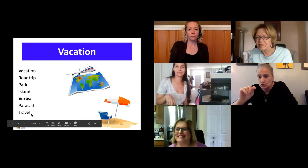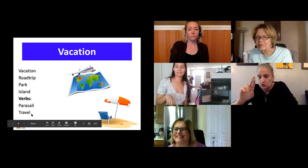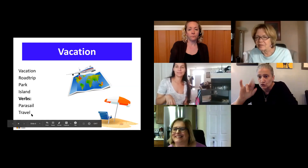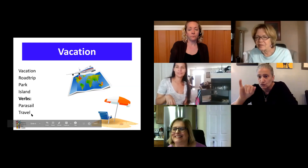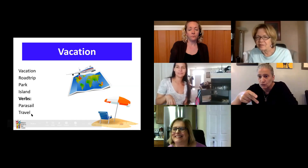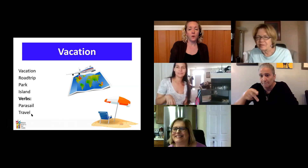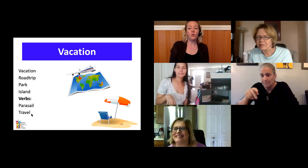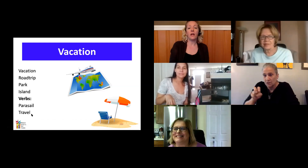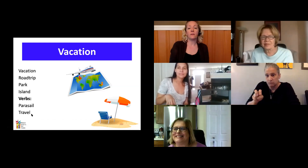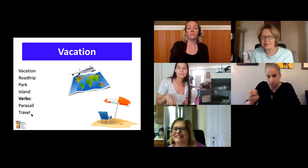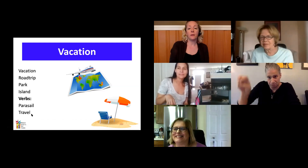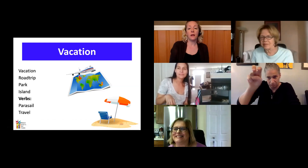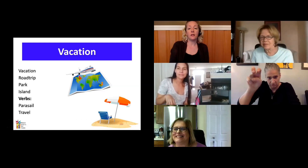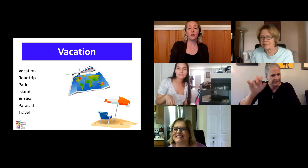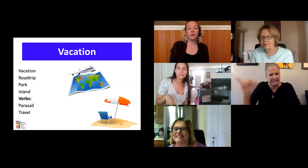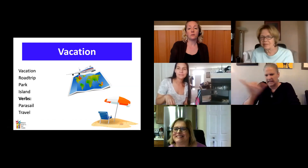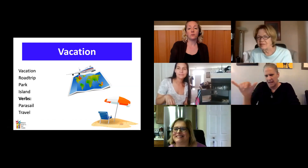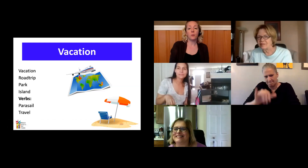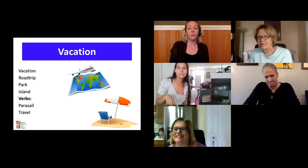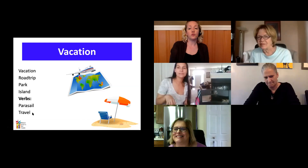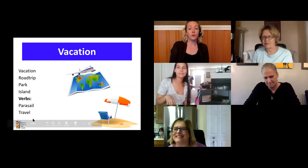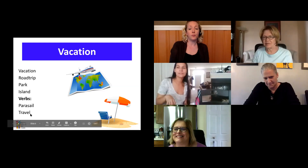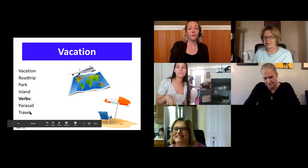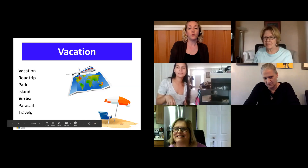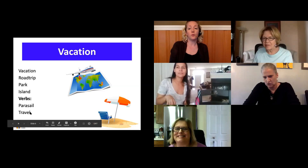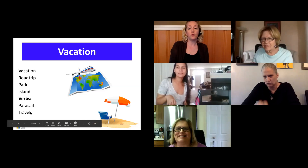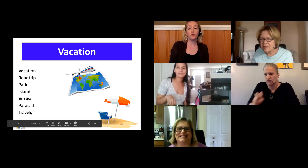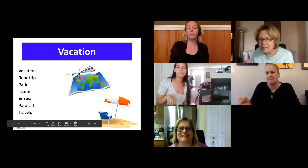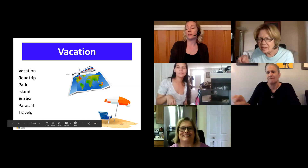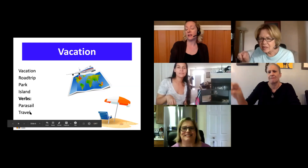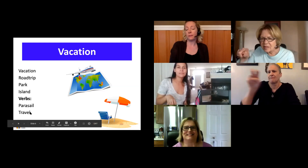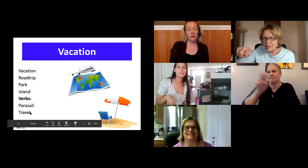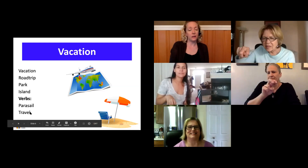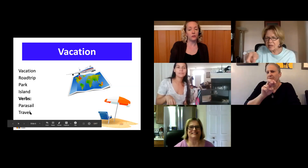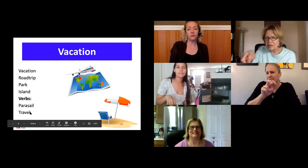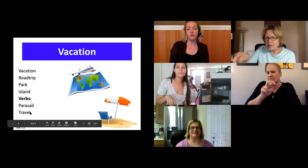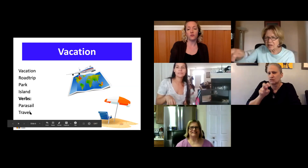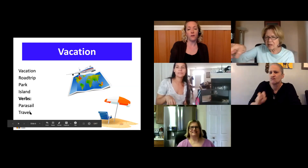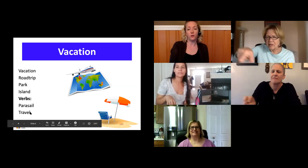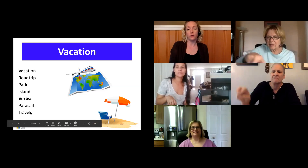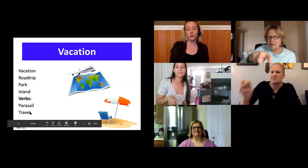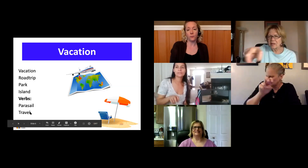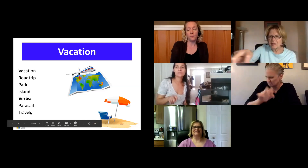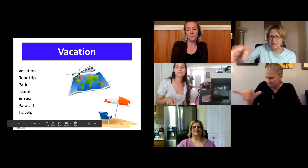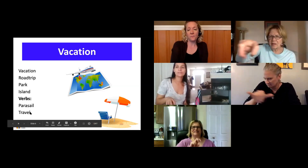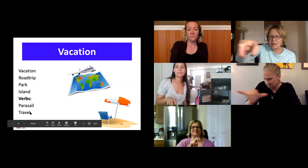Okay, and you guys remember trip for road trip, the same sign is used for travel. So.